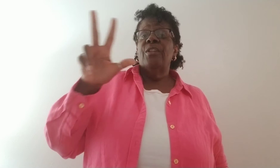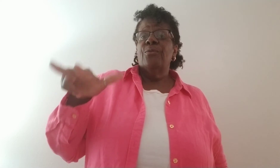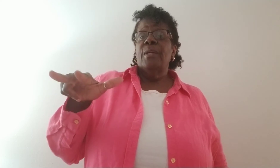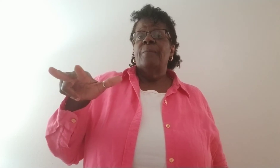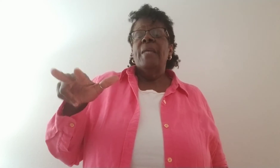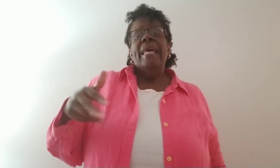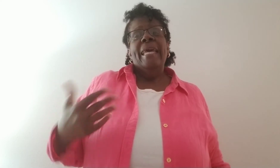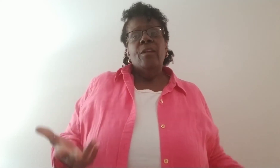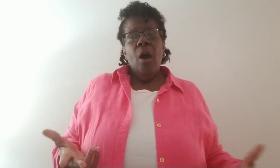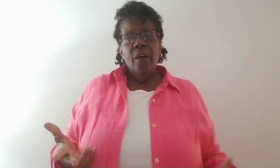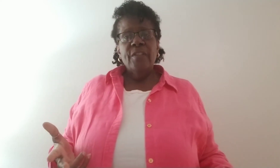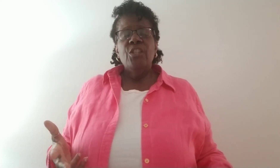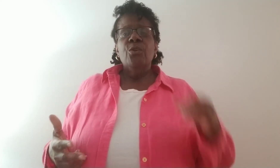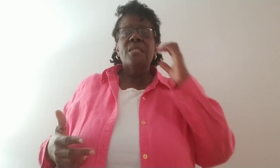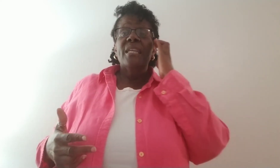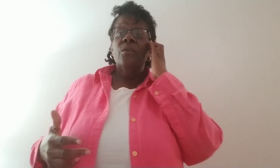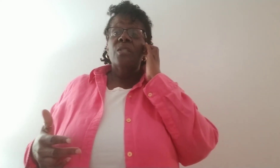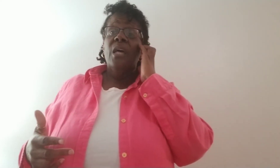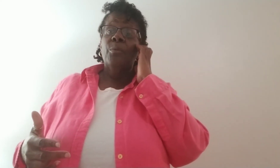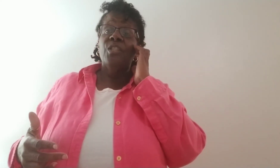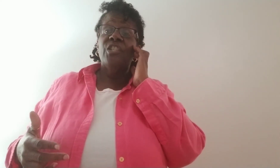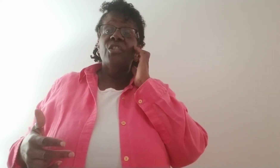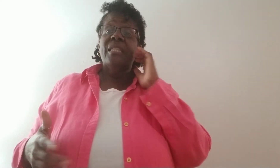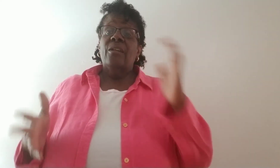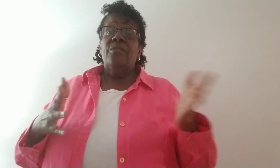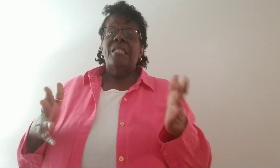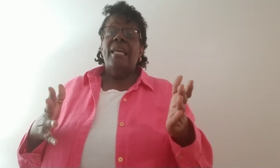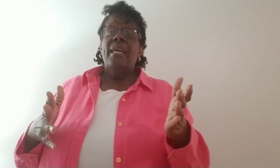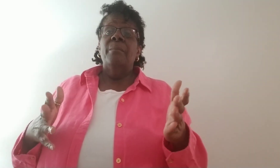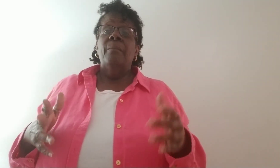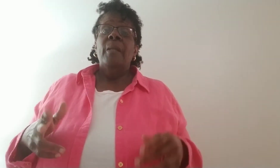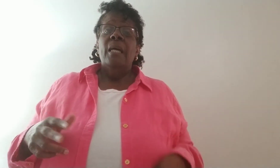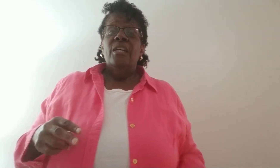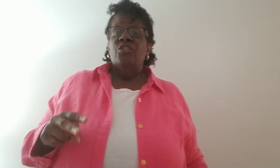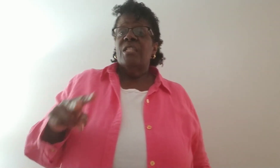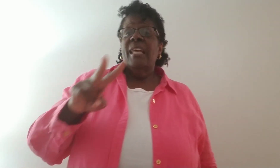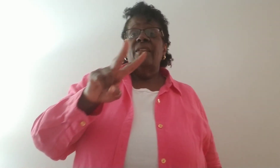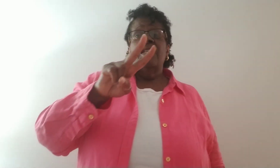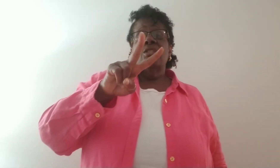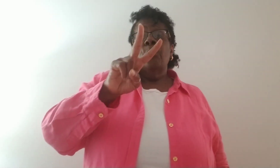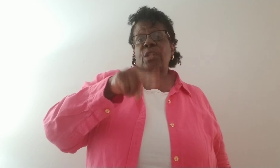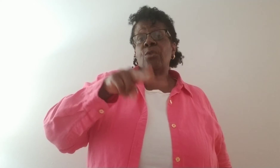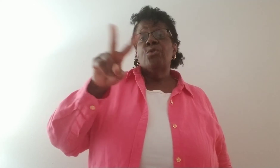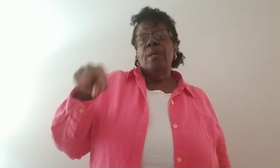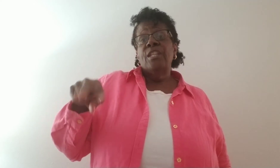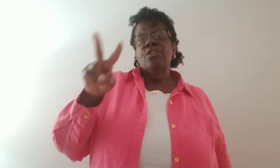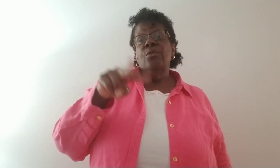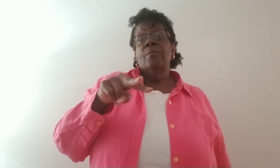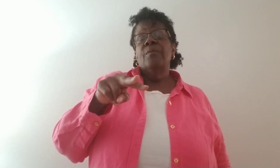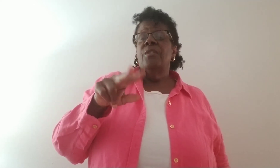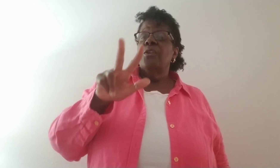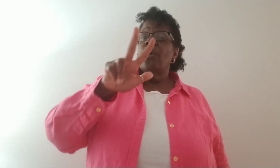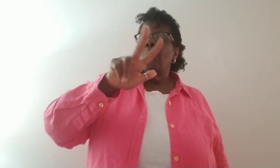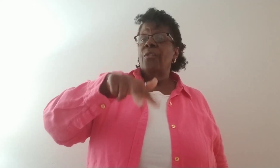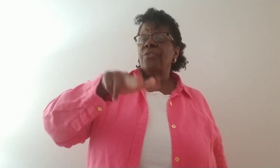1,633. And often you'll see those double digits that are the same, just like this. So we know 22, so